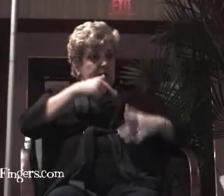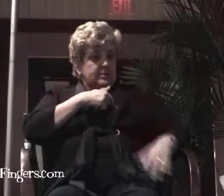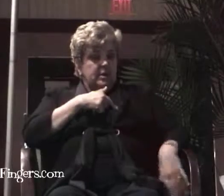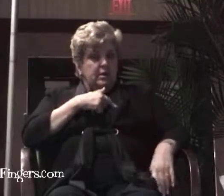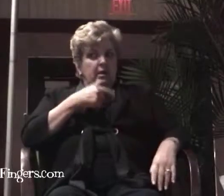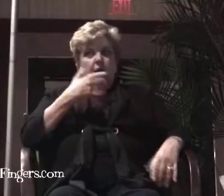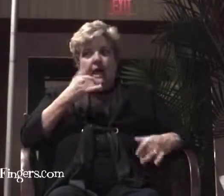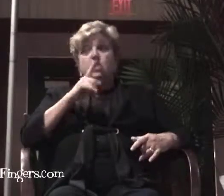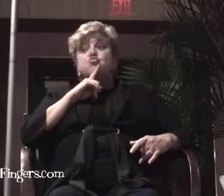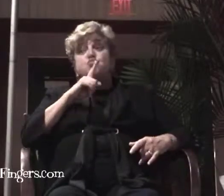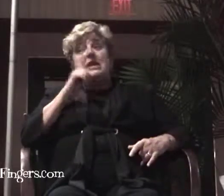fraternity.